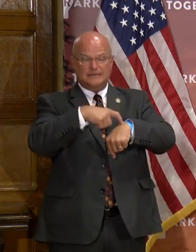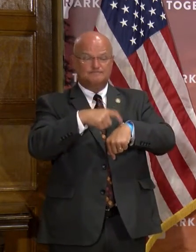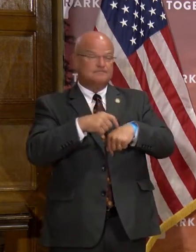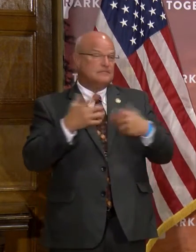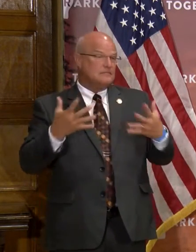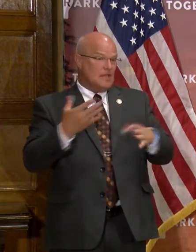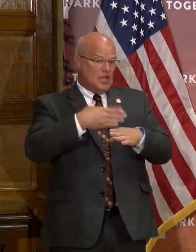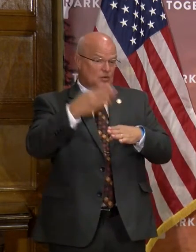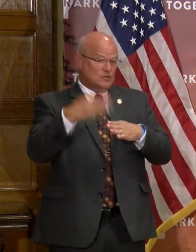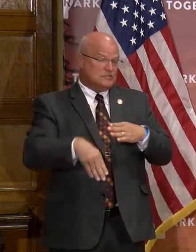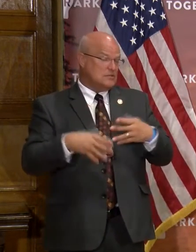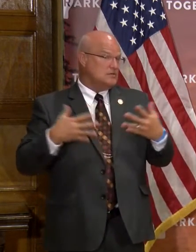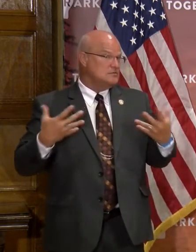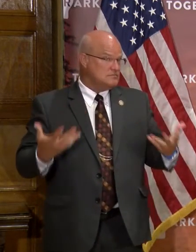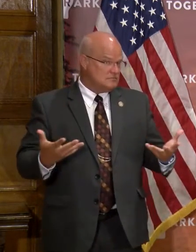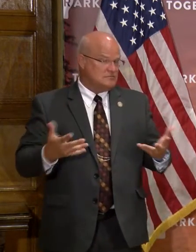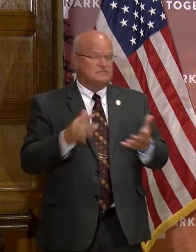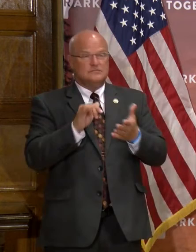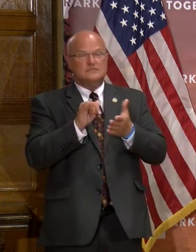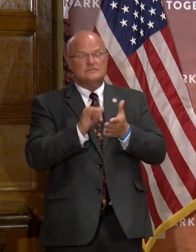result